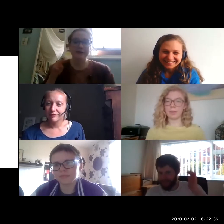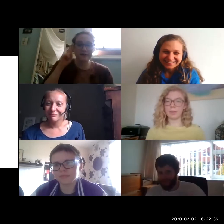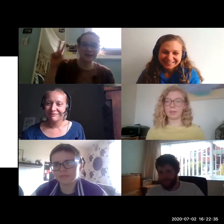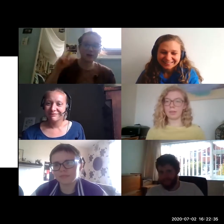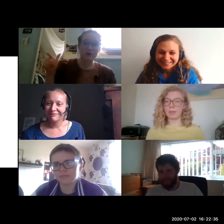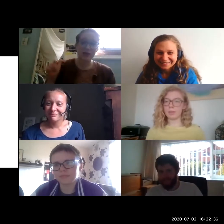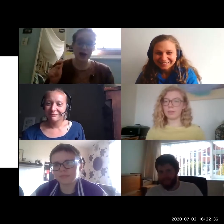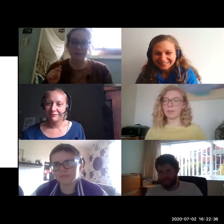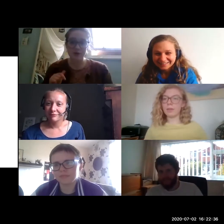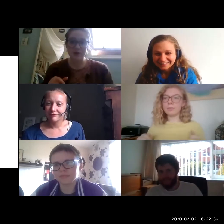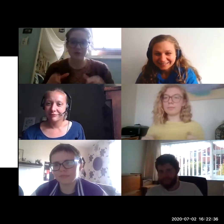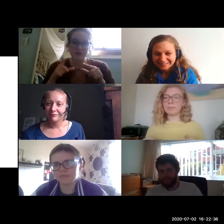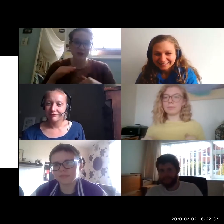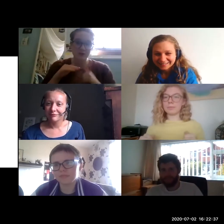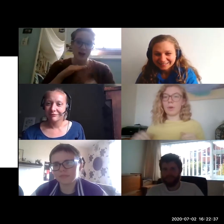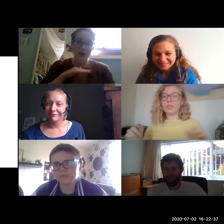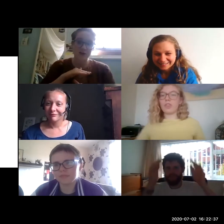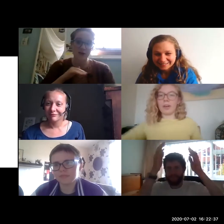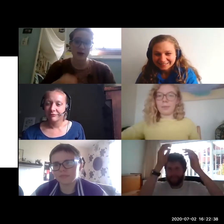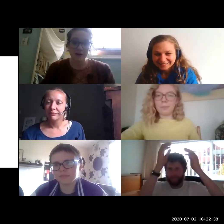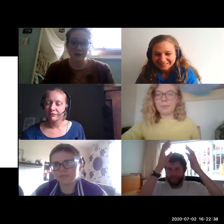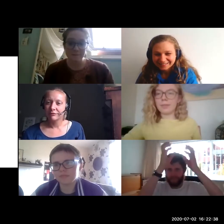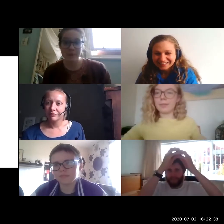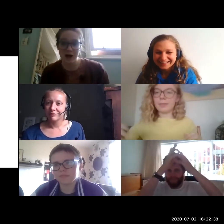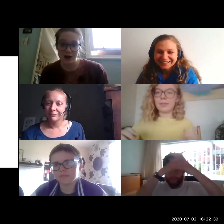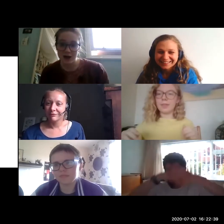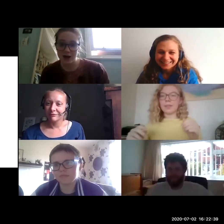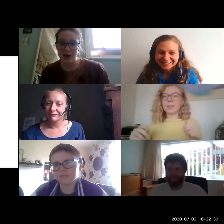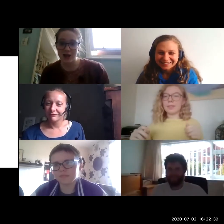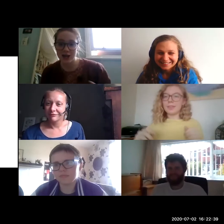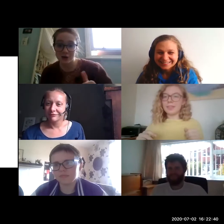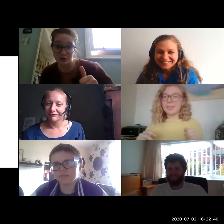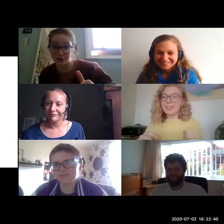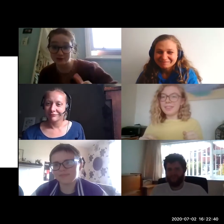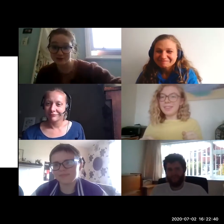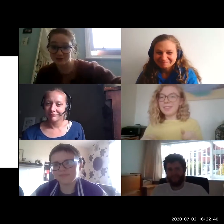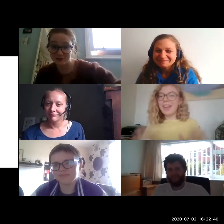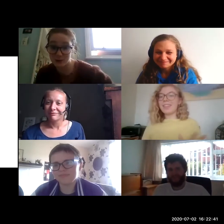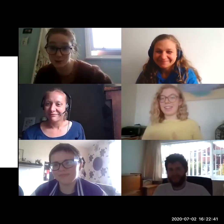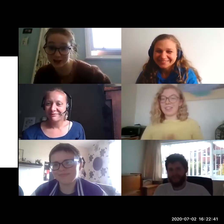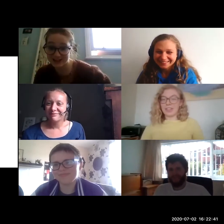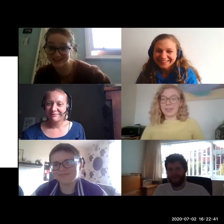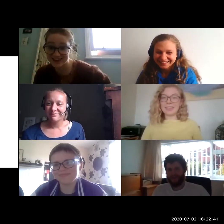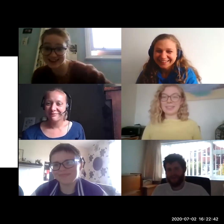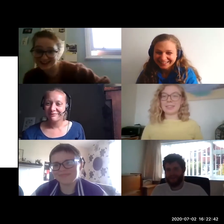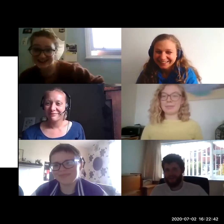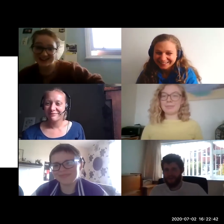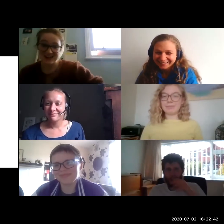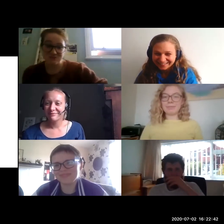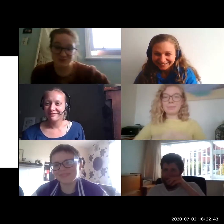I couldn't see all of that because the screen is quite low, but it looked good from what I could